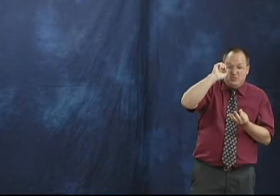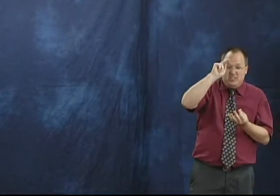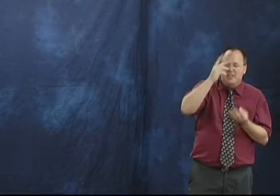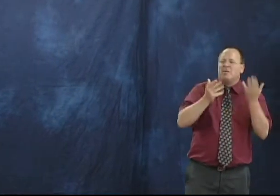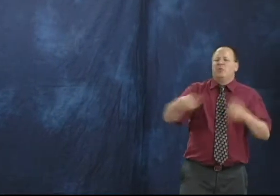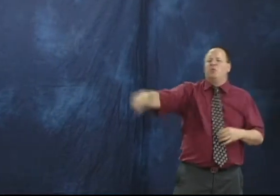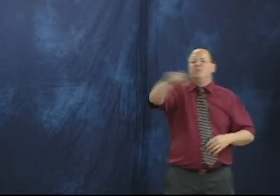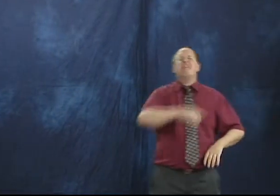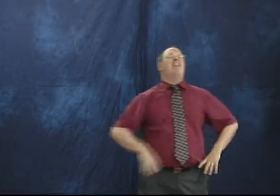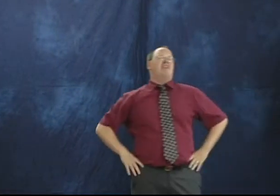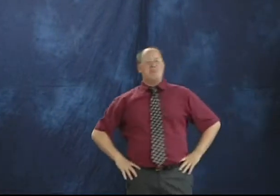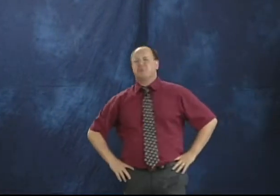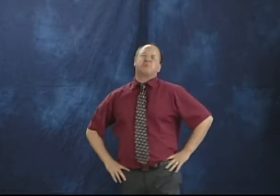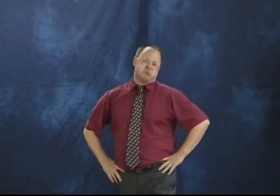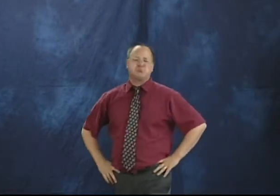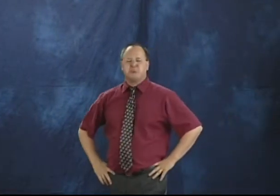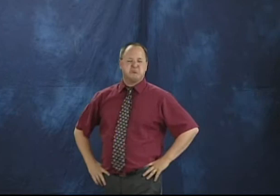was not.